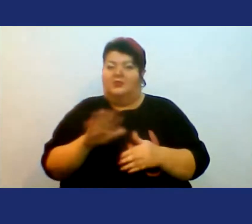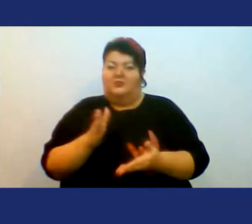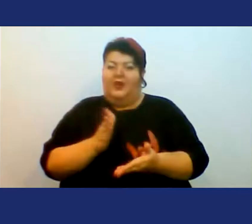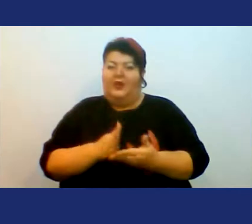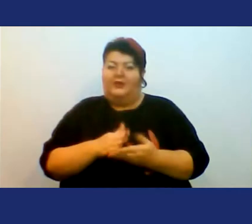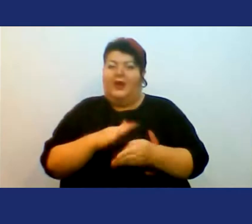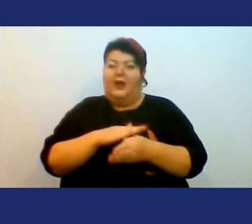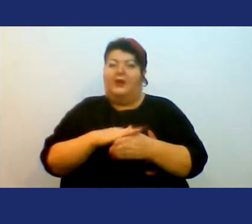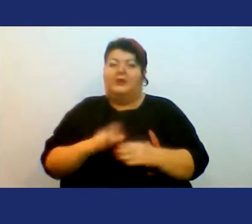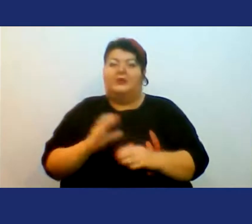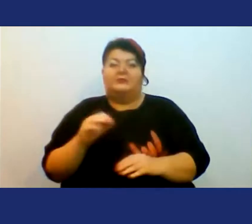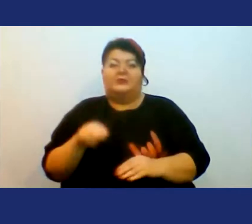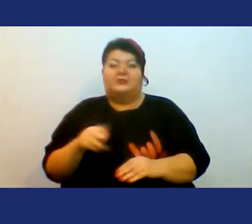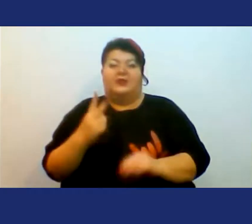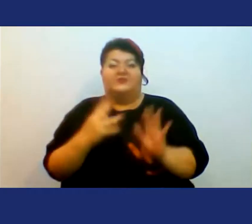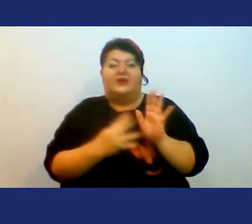government